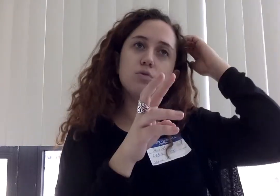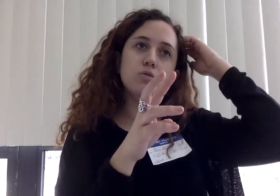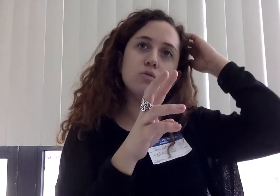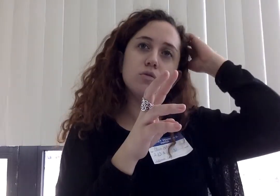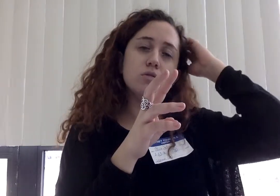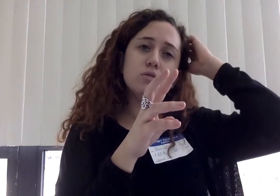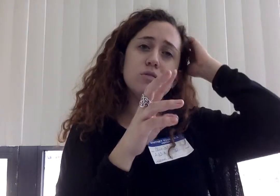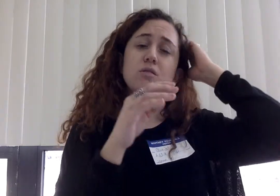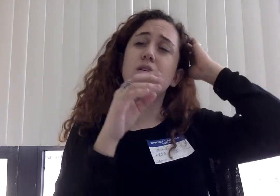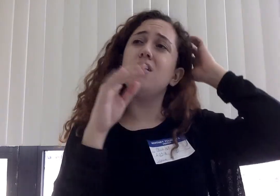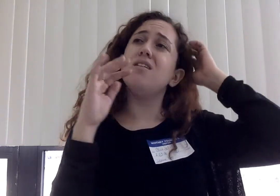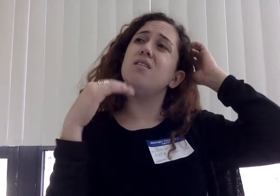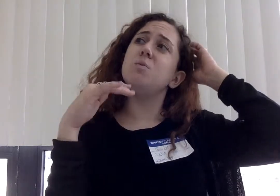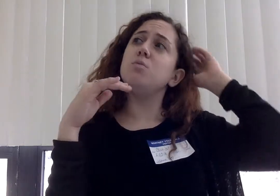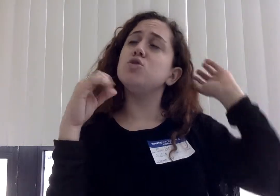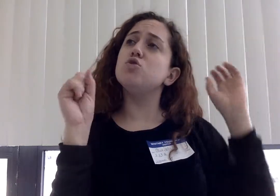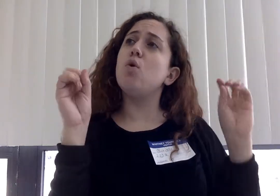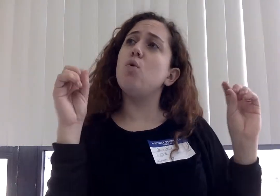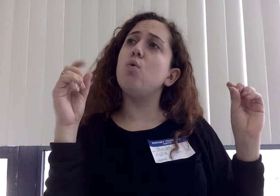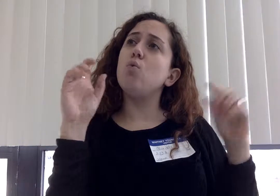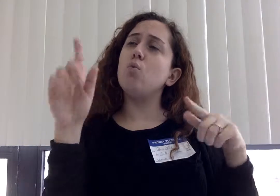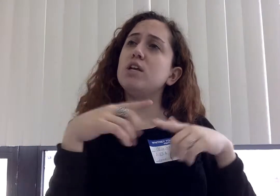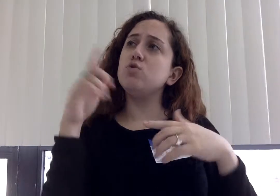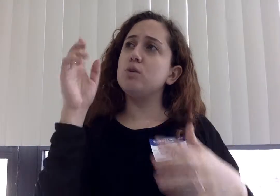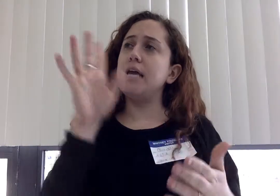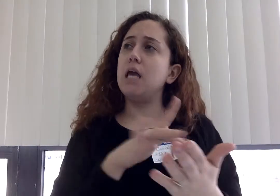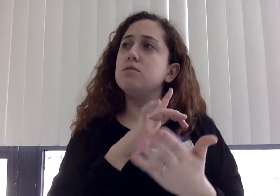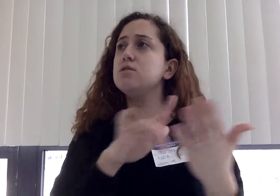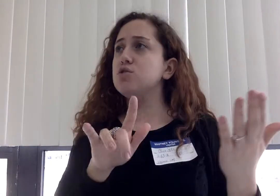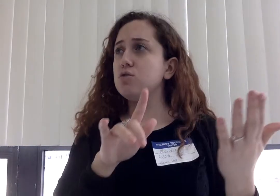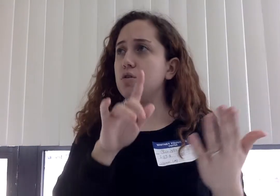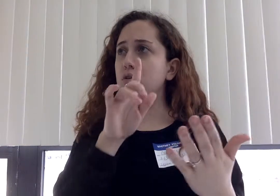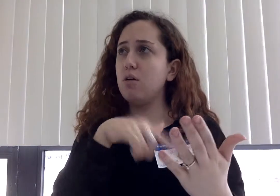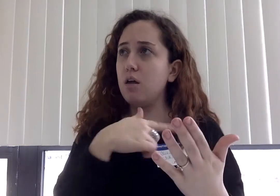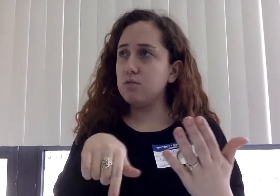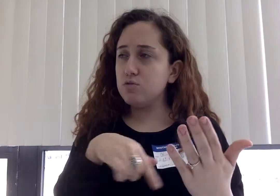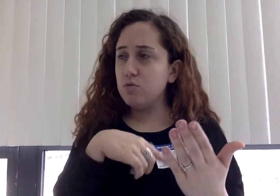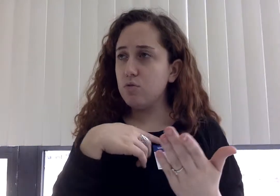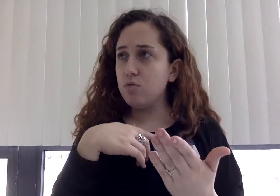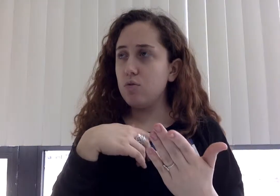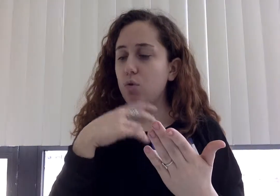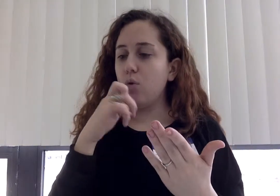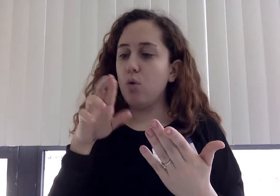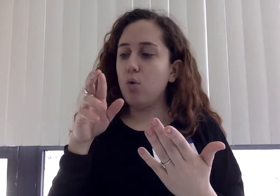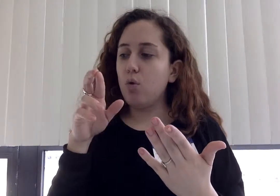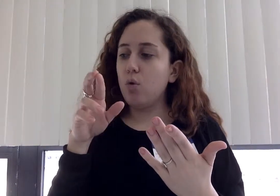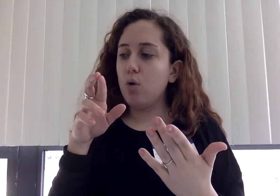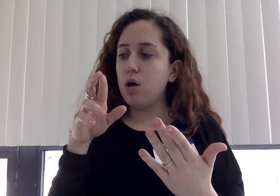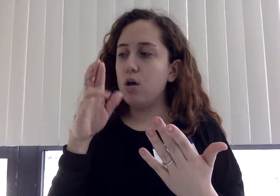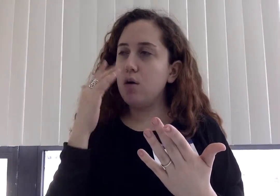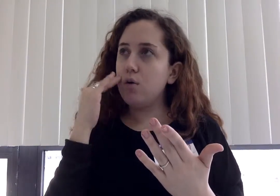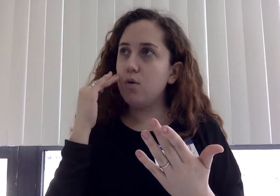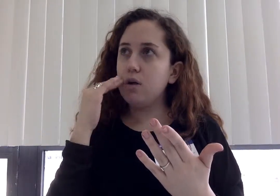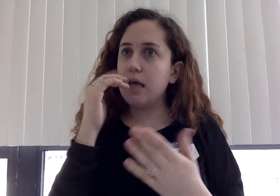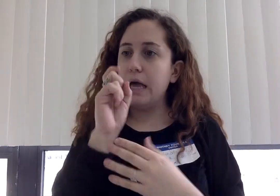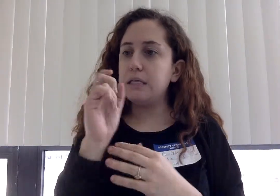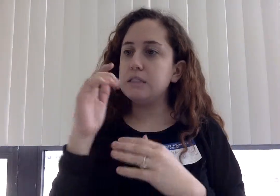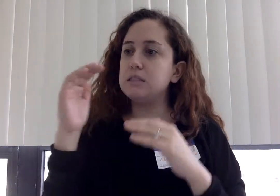So there, when you cancel that, like, or you know how there's like an x plus or x minus 2 and x minus